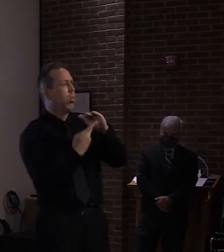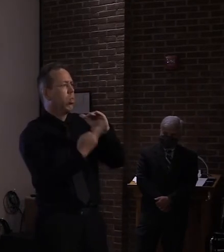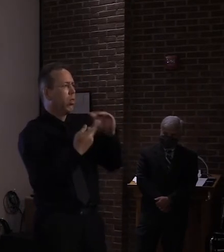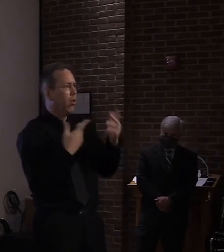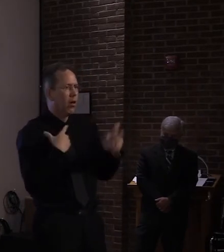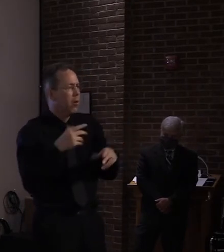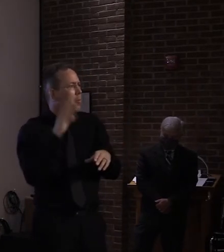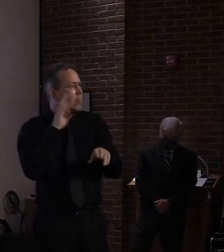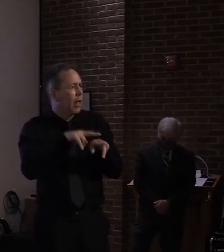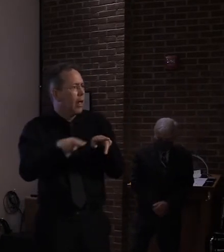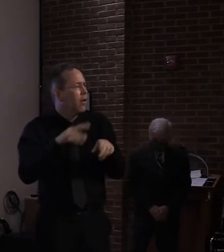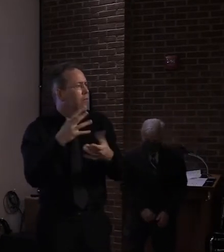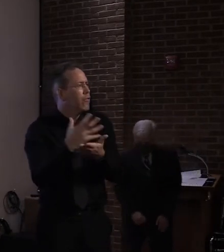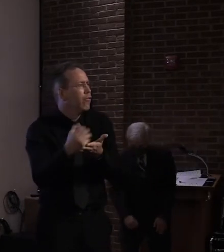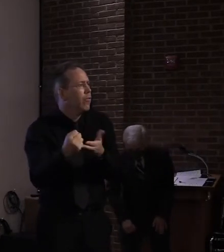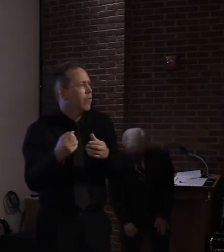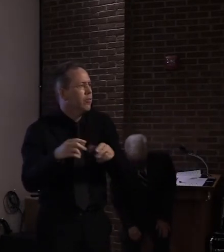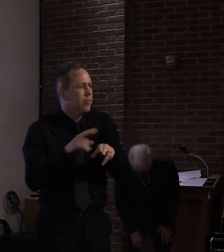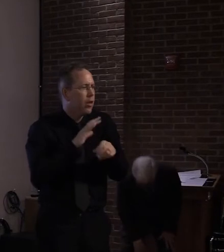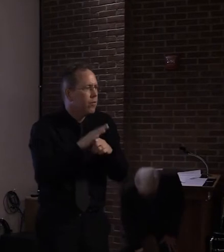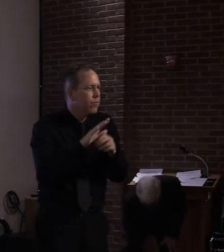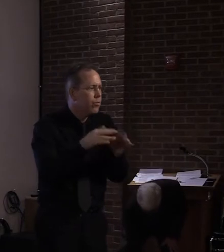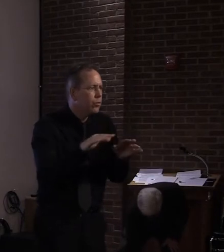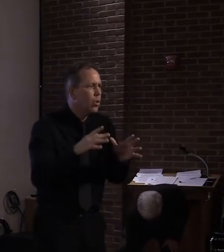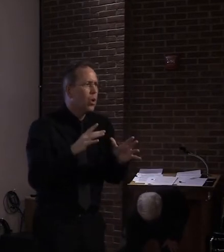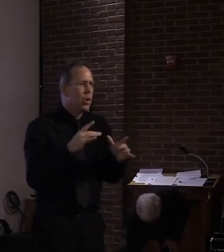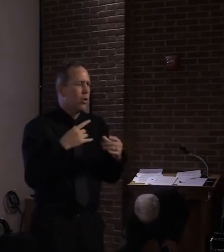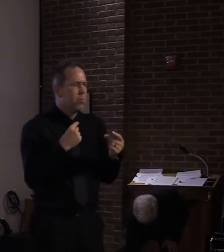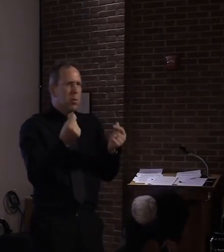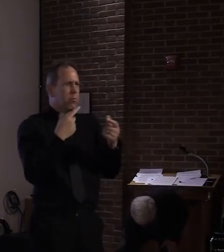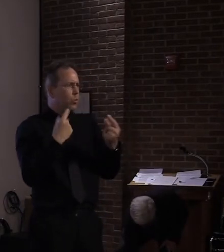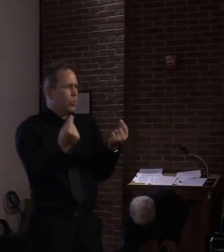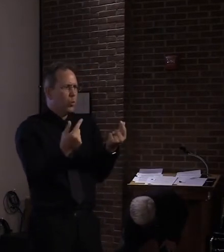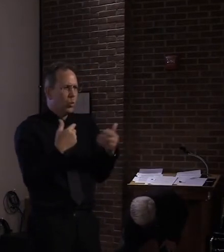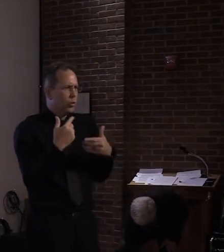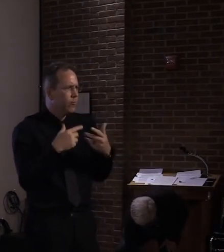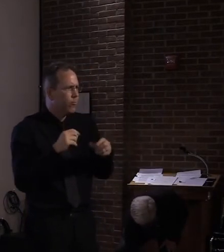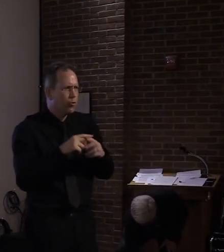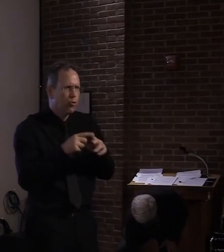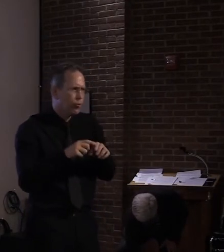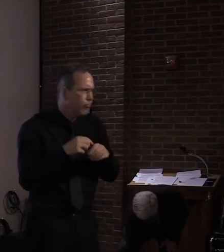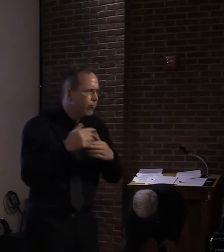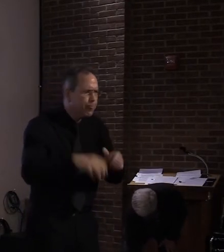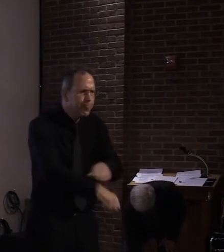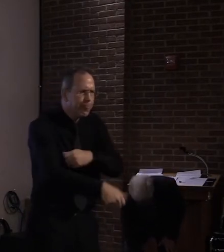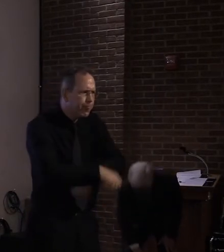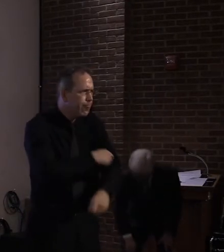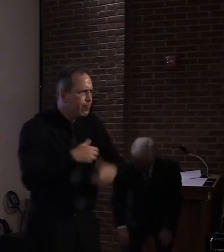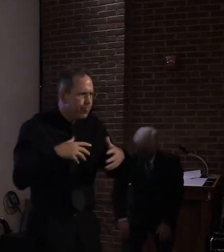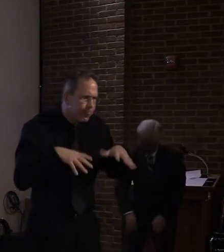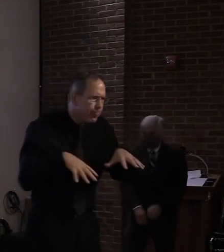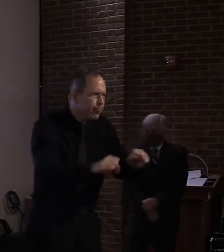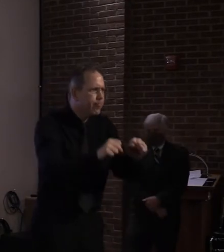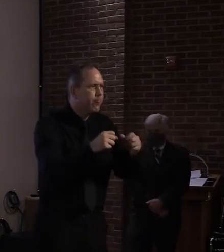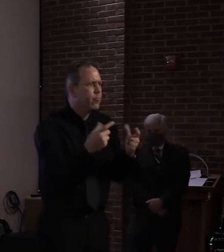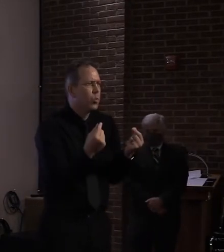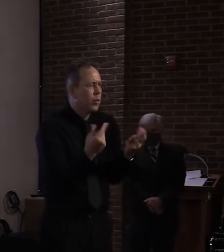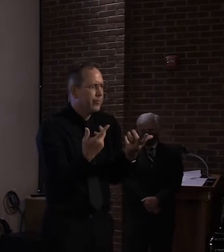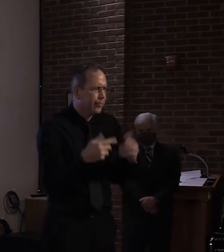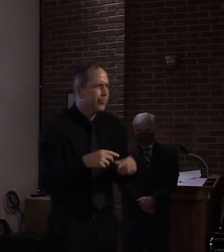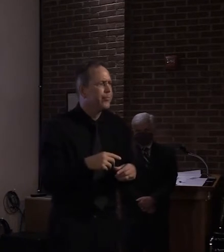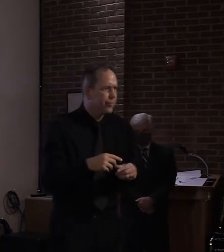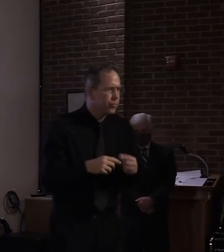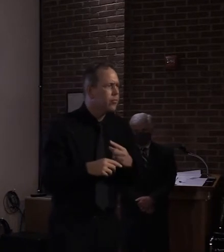all of the mitigation strategies were put into play, which included reducing the mass